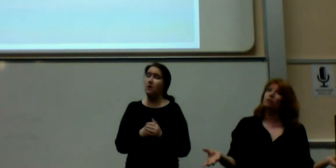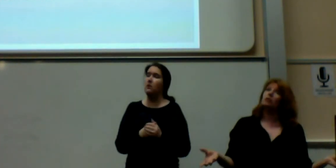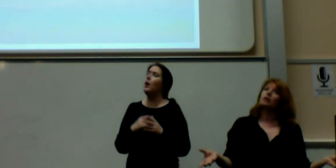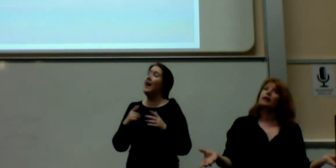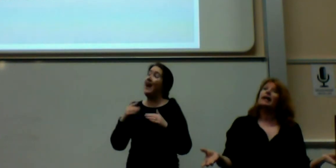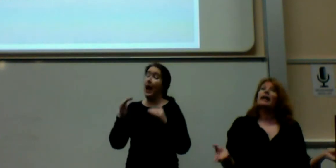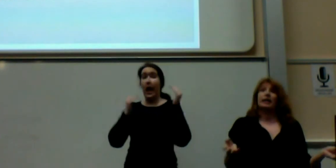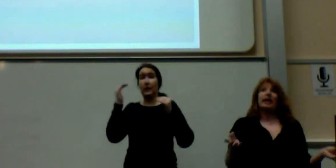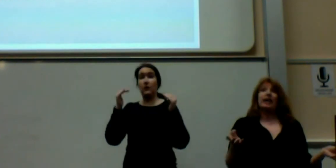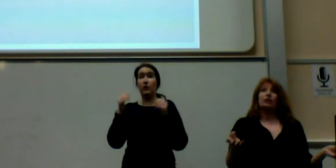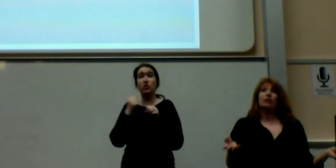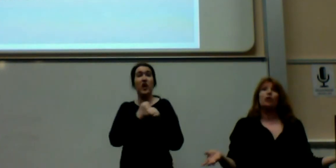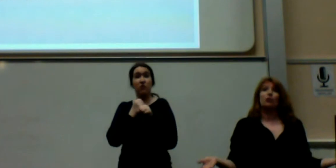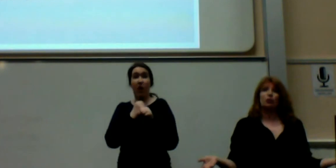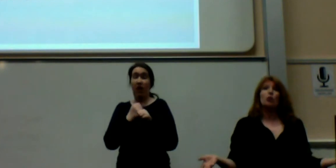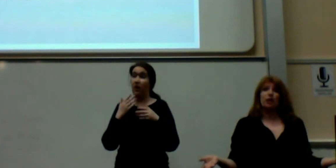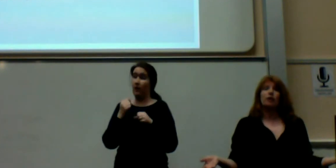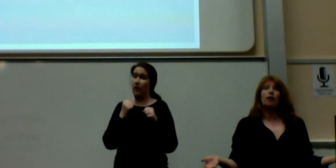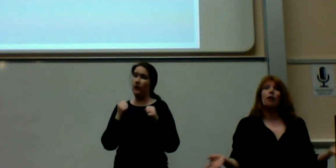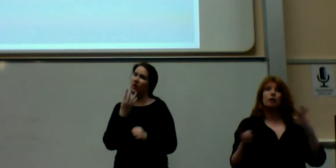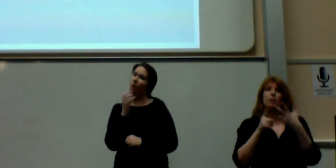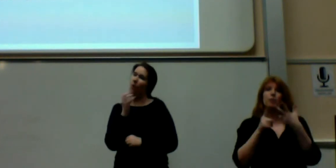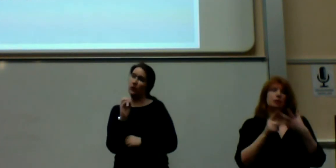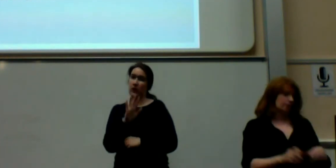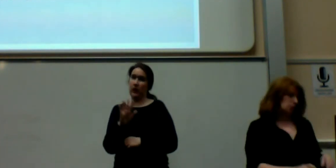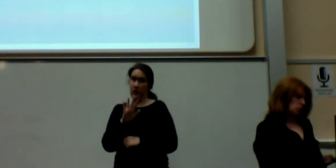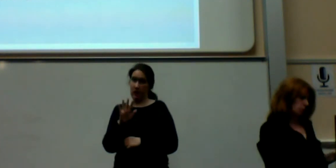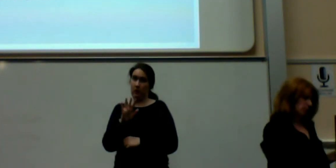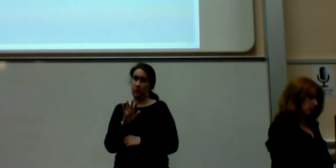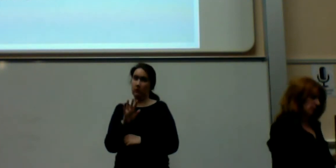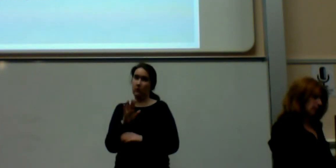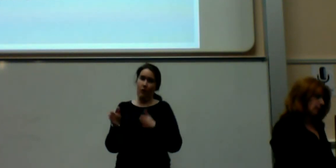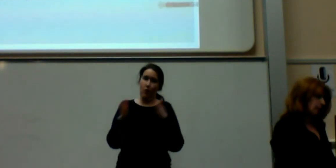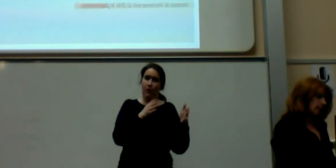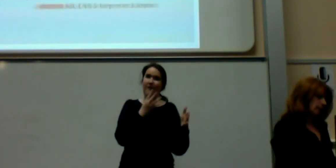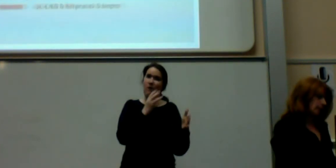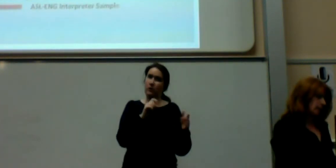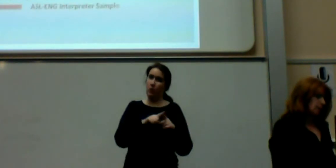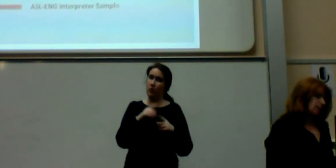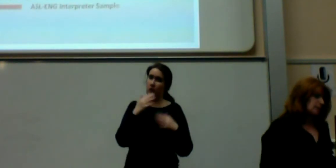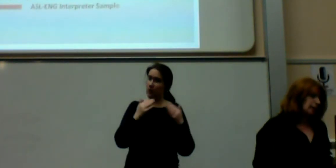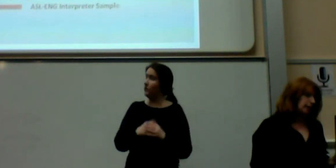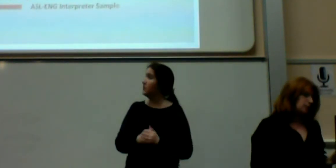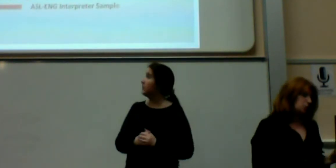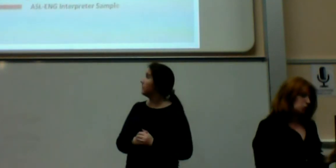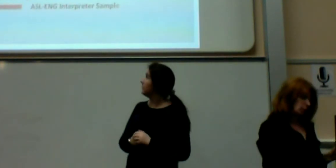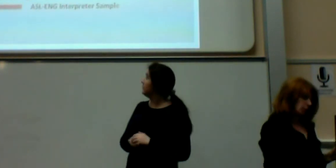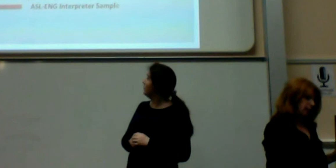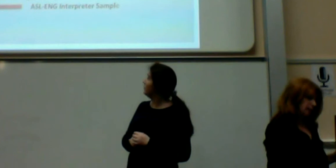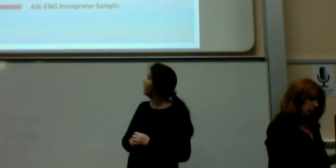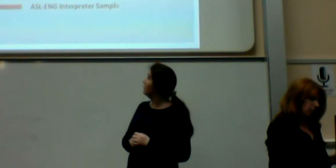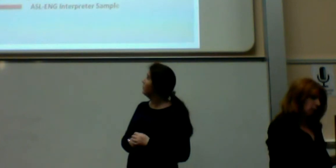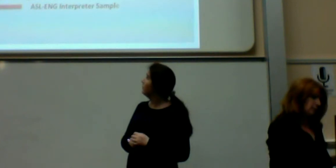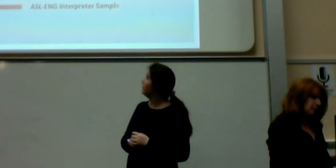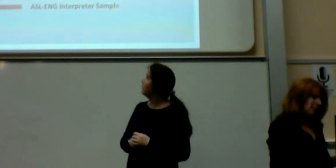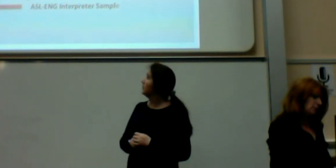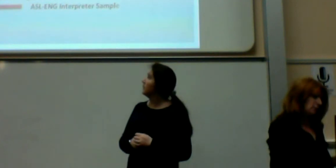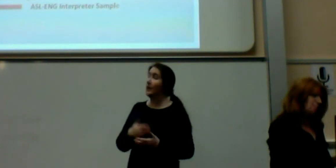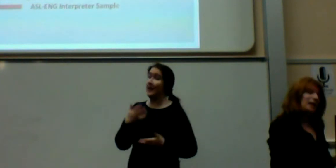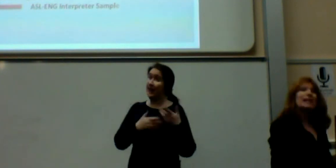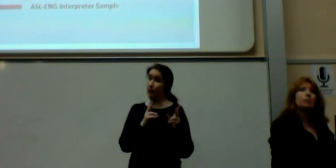Adults in general get a 40 on post-conventional reasoning, but the sign language interpreting sample